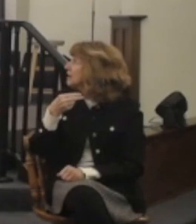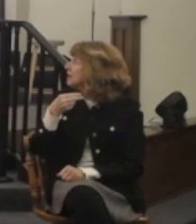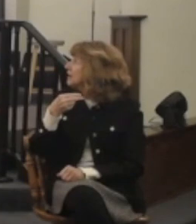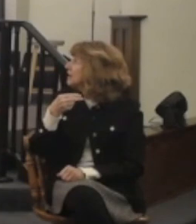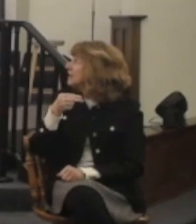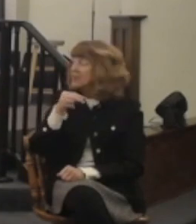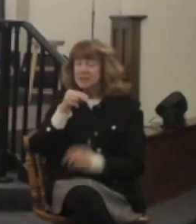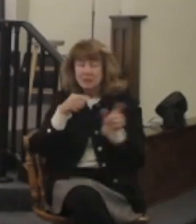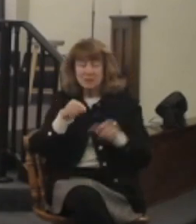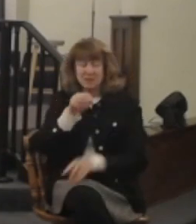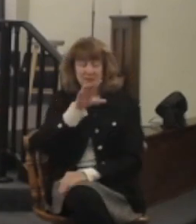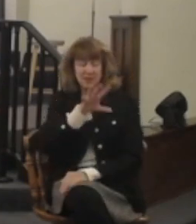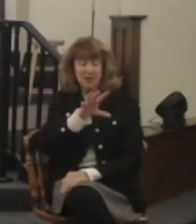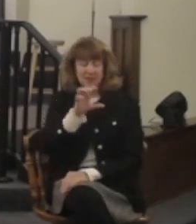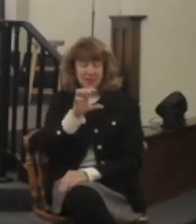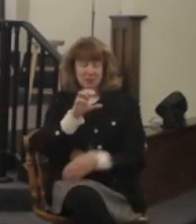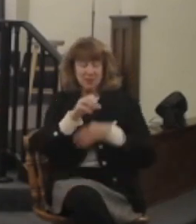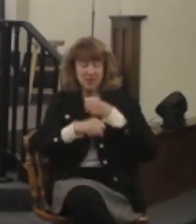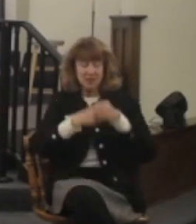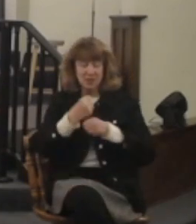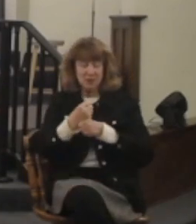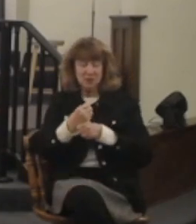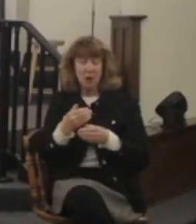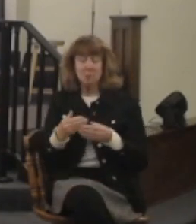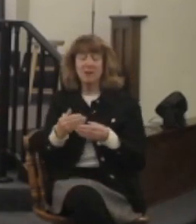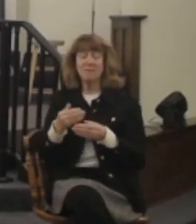500 years before the law.